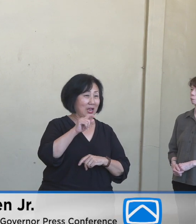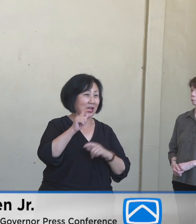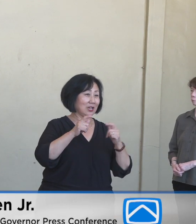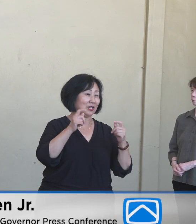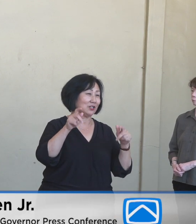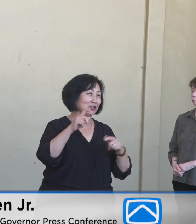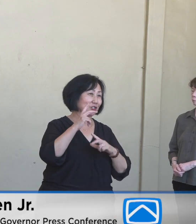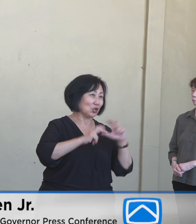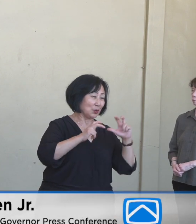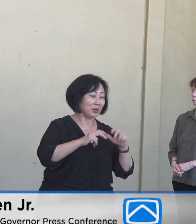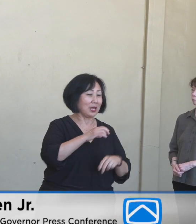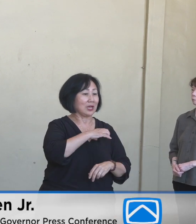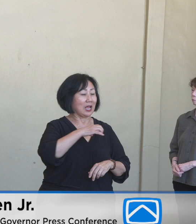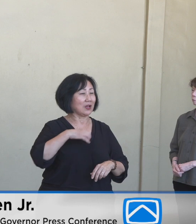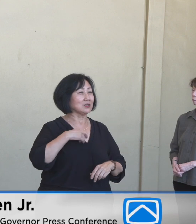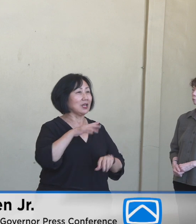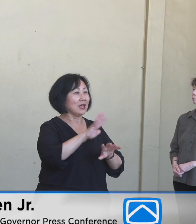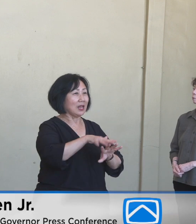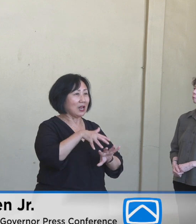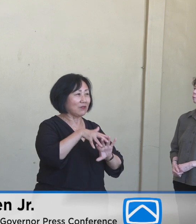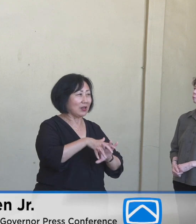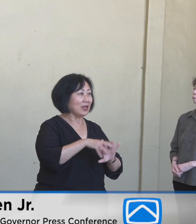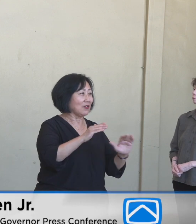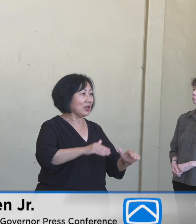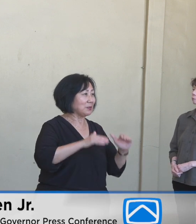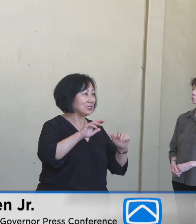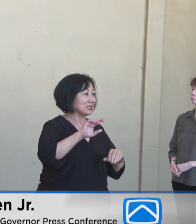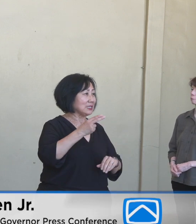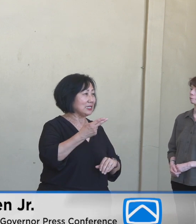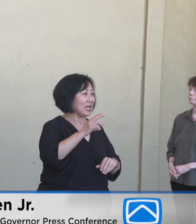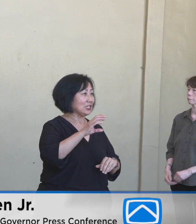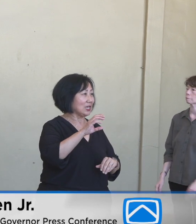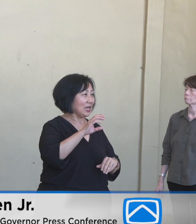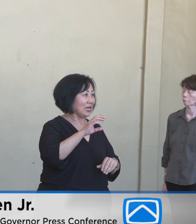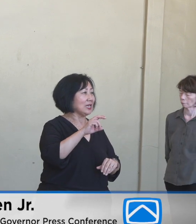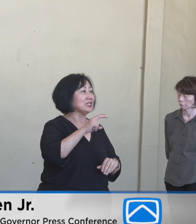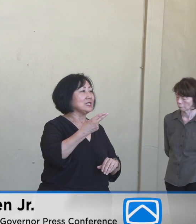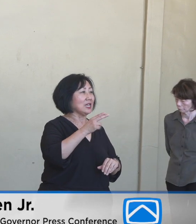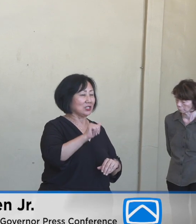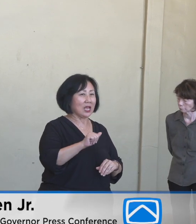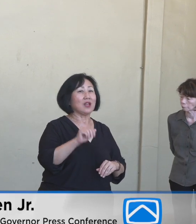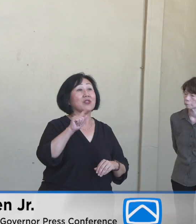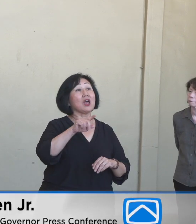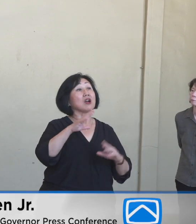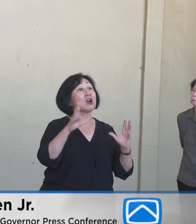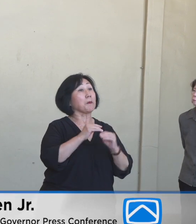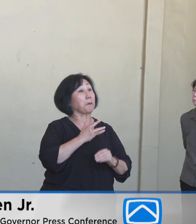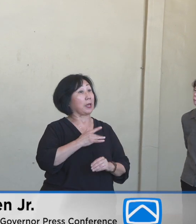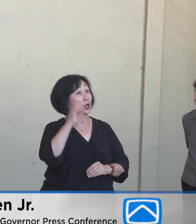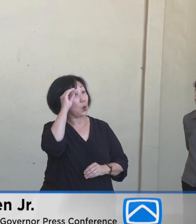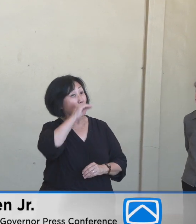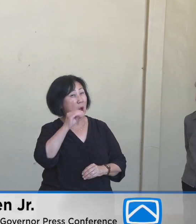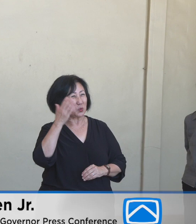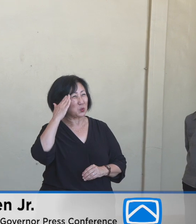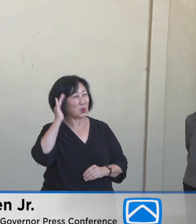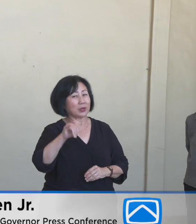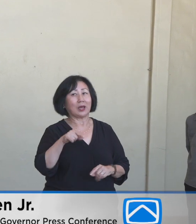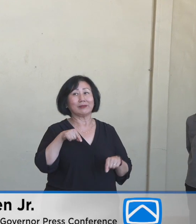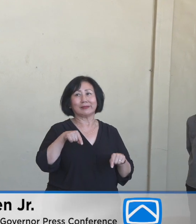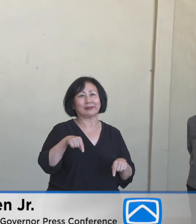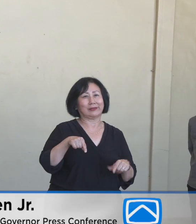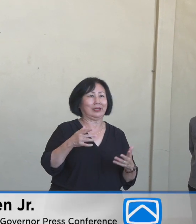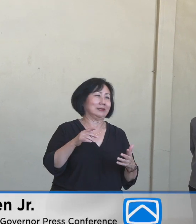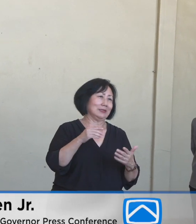The Council of Native Hawaiian Advancement, CNHA, normally holds their conference on Oahu. You folks already know this is